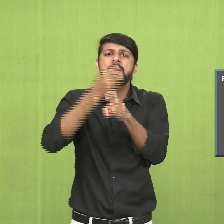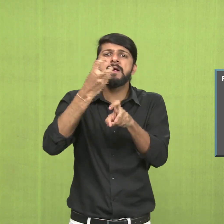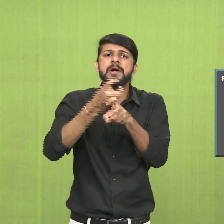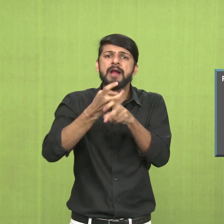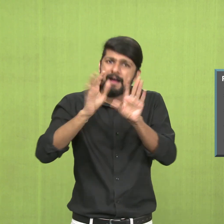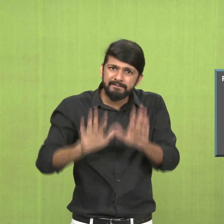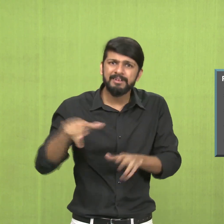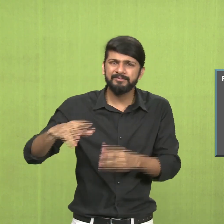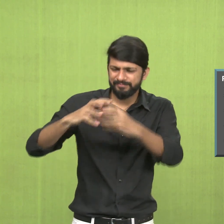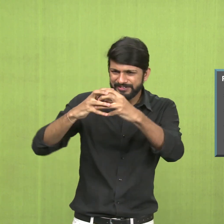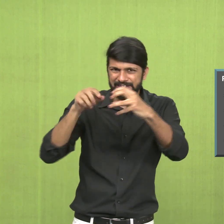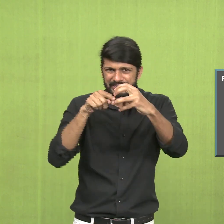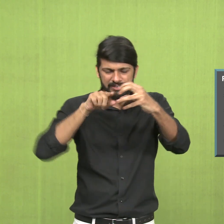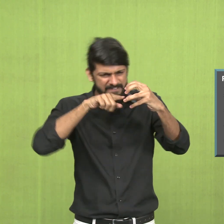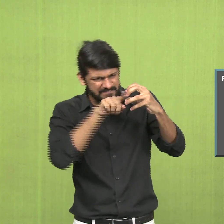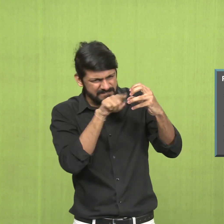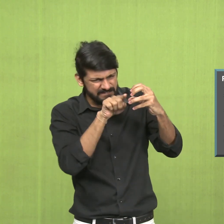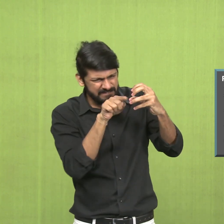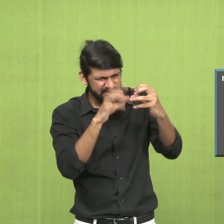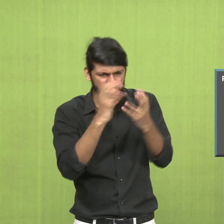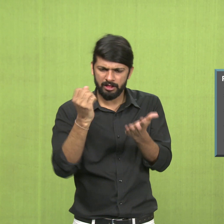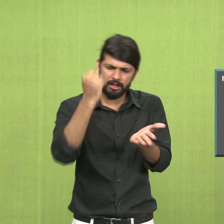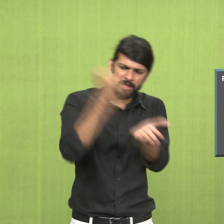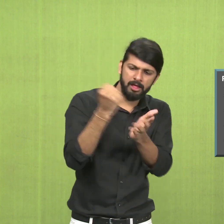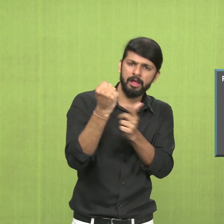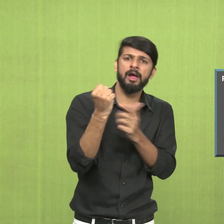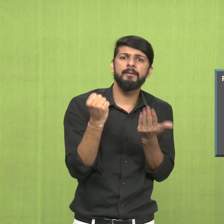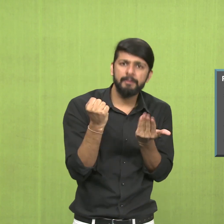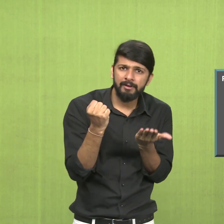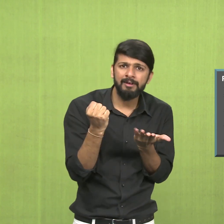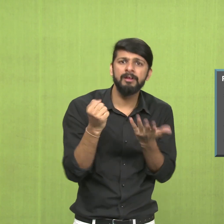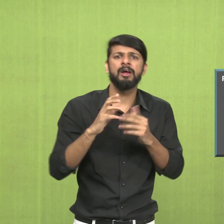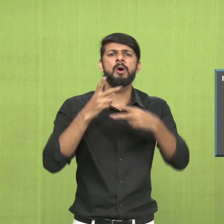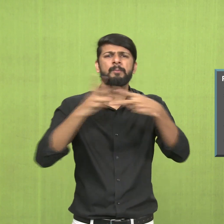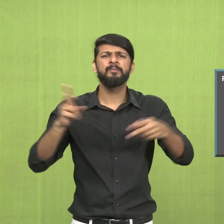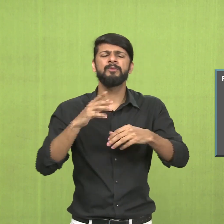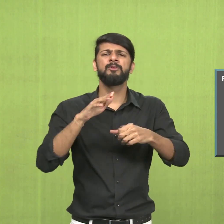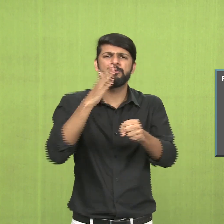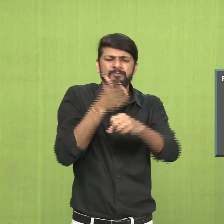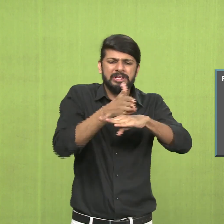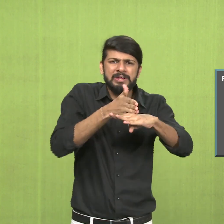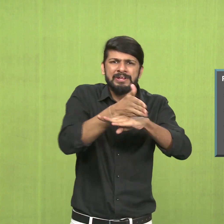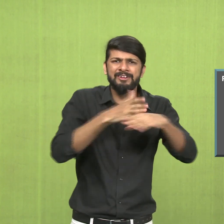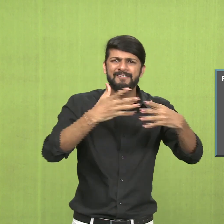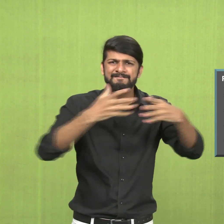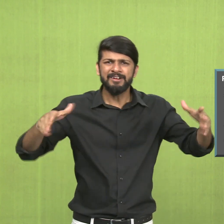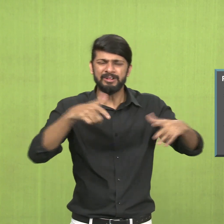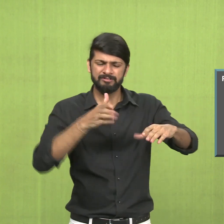engrave a medium and then use it as some kind of